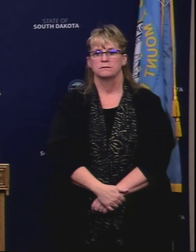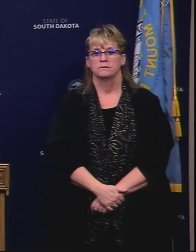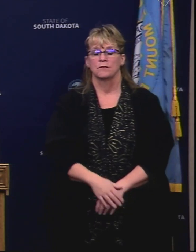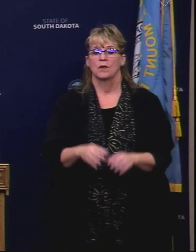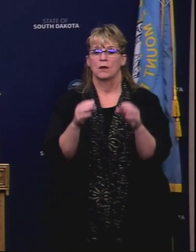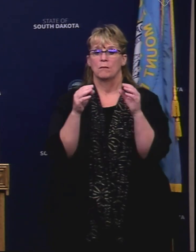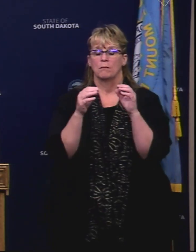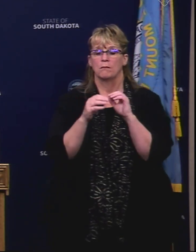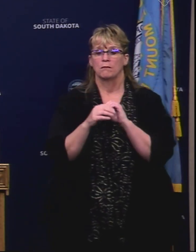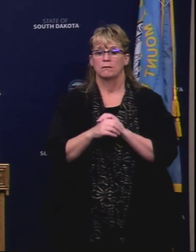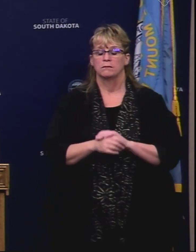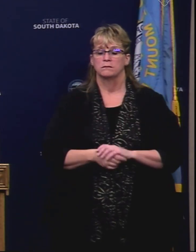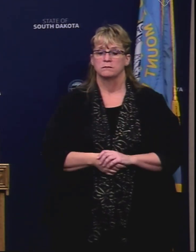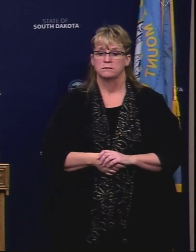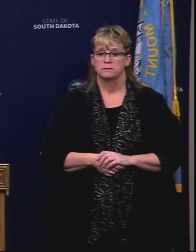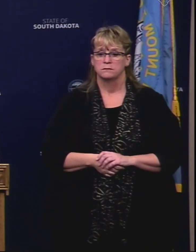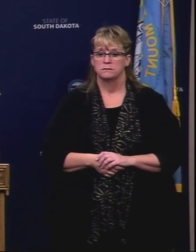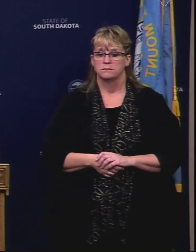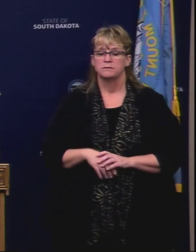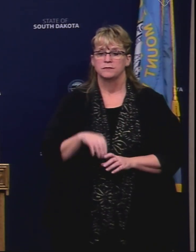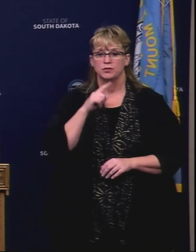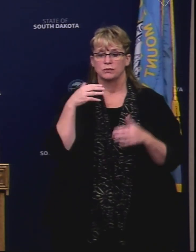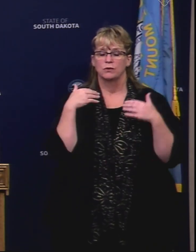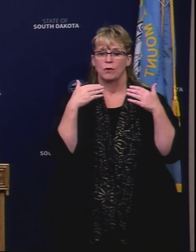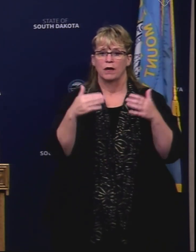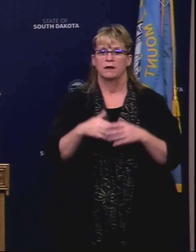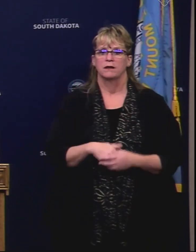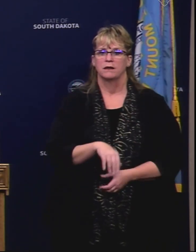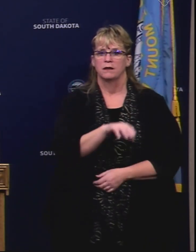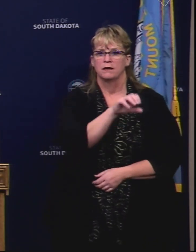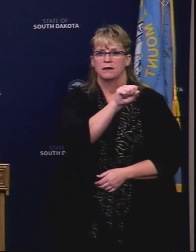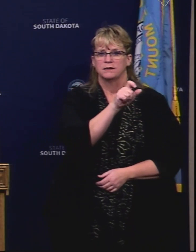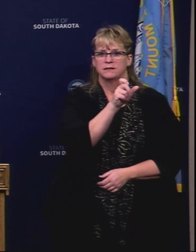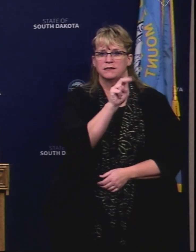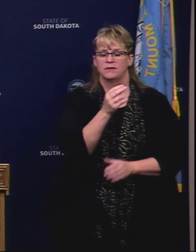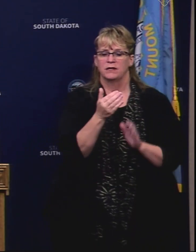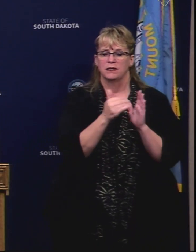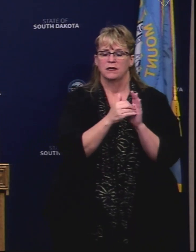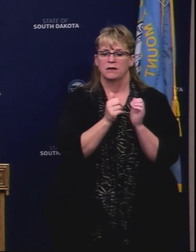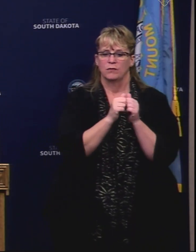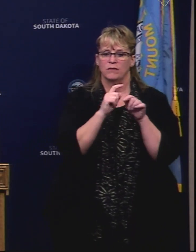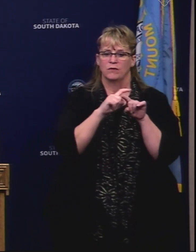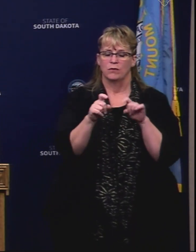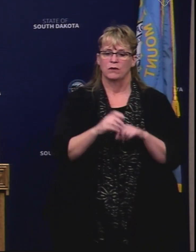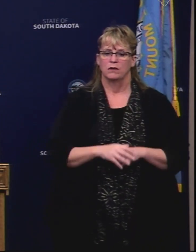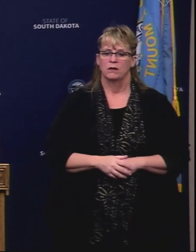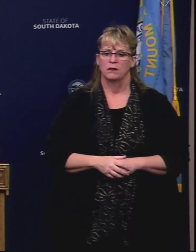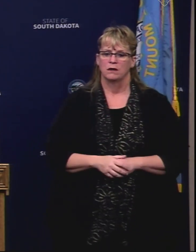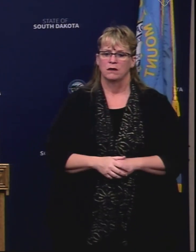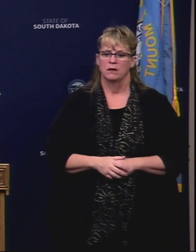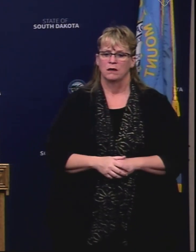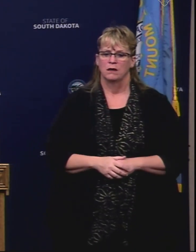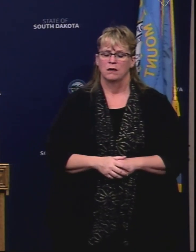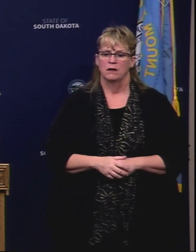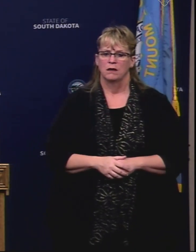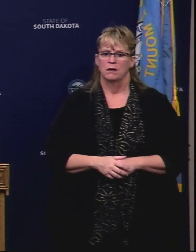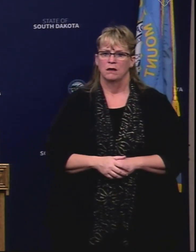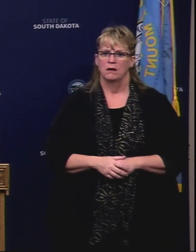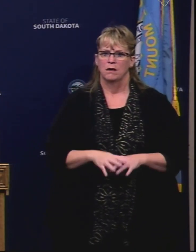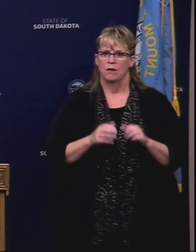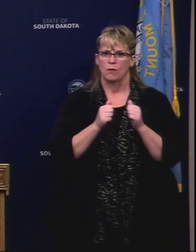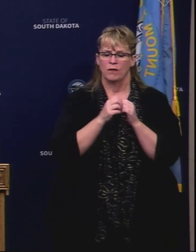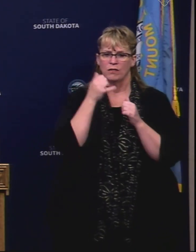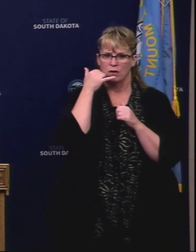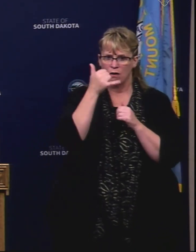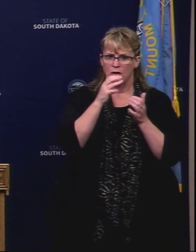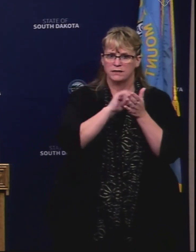Any further? Governor, Sure, go ahead. This is Stephen Gross from AP. With the calls that are scheduled, I was wondering if you